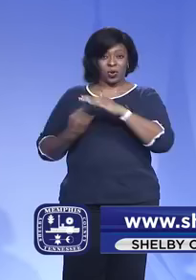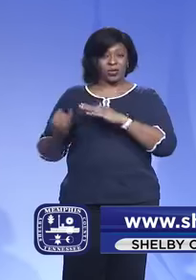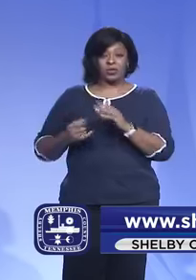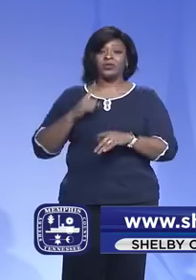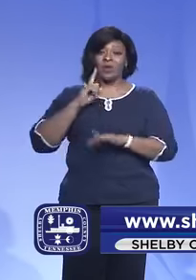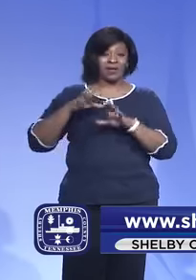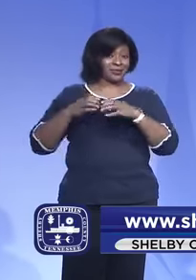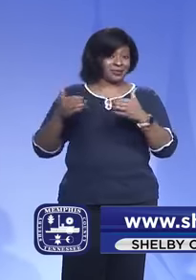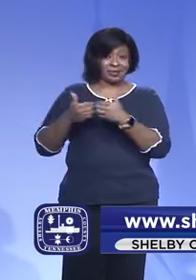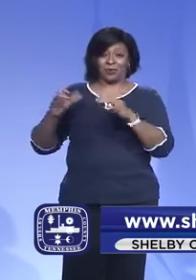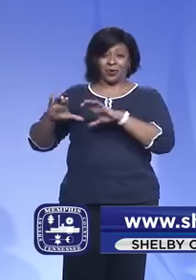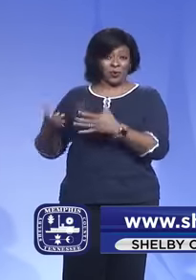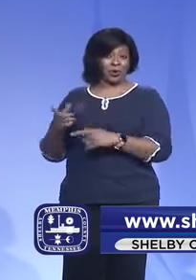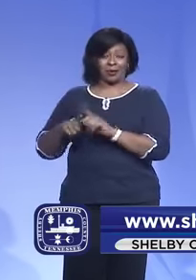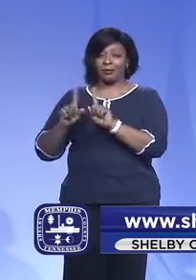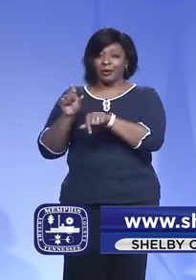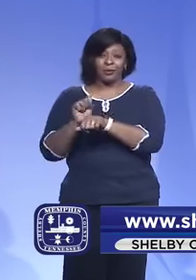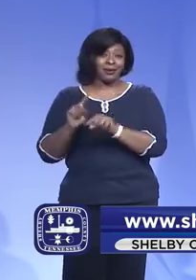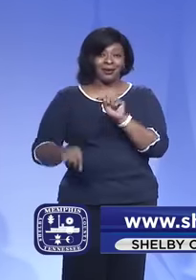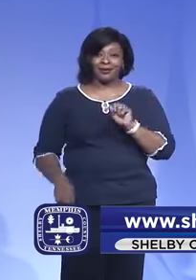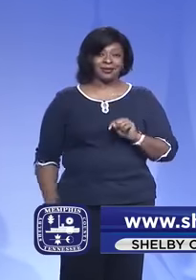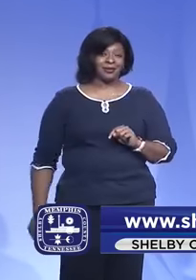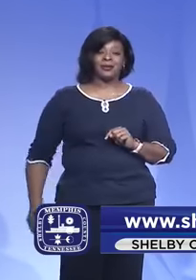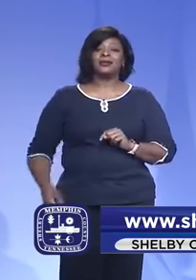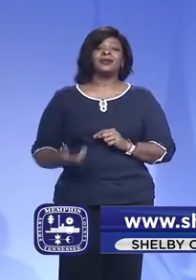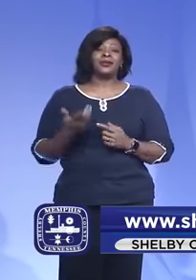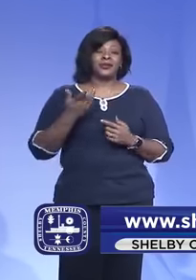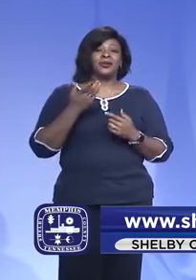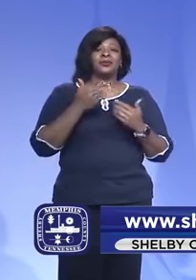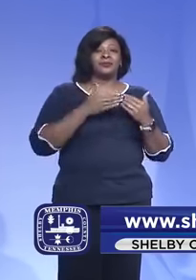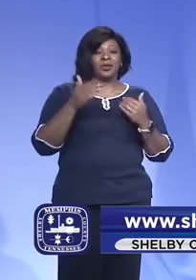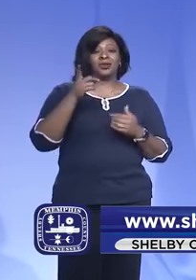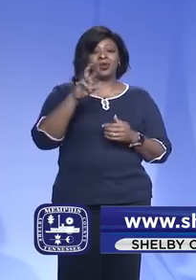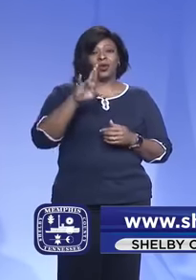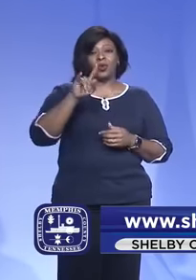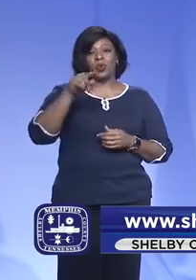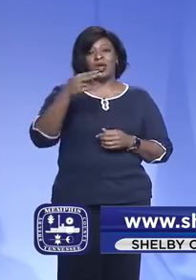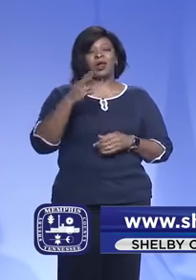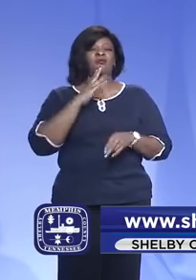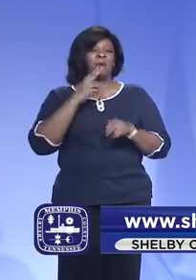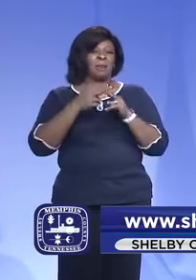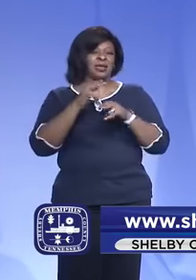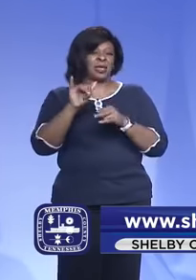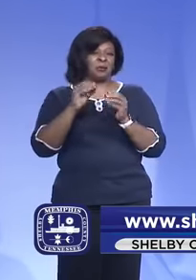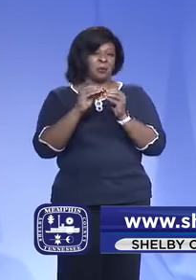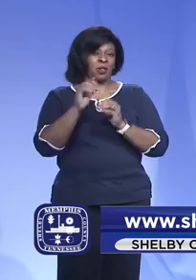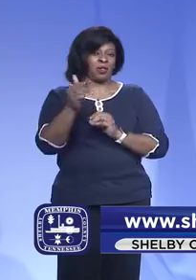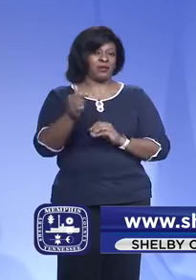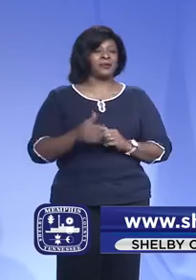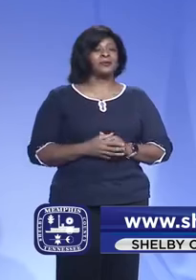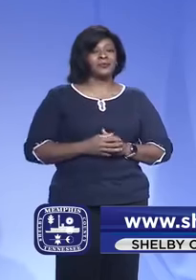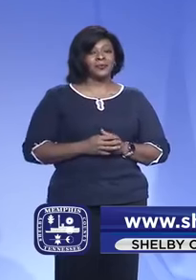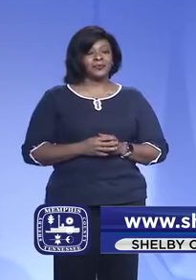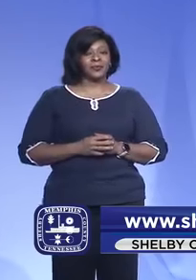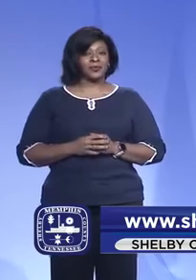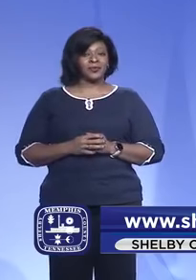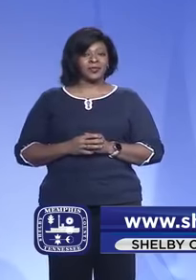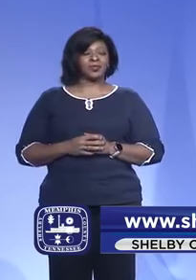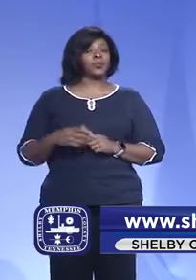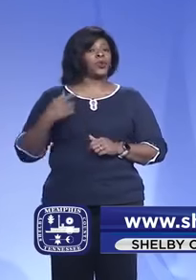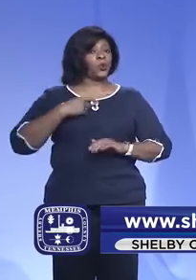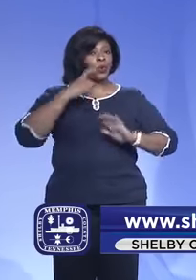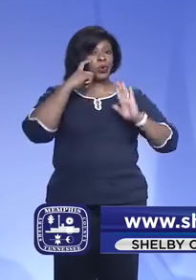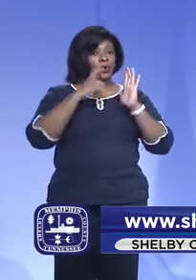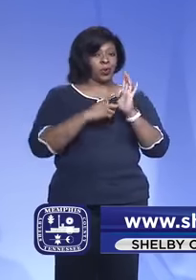are in quarantine. You cannot go to work. And perhaps Dr. Randolph will speak to that a little bit more as well. We are seeing